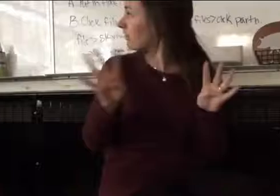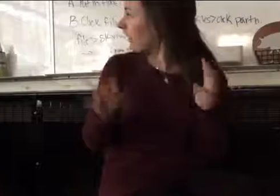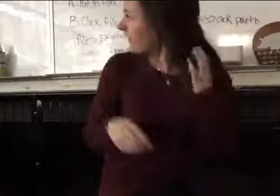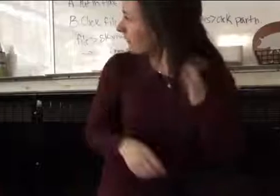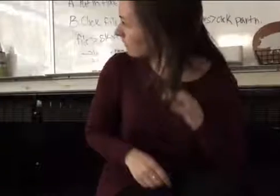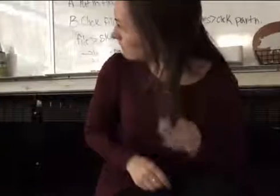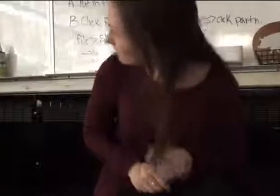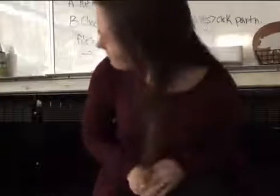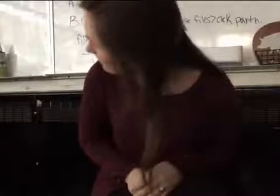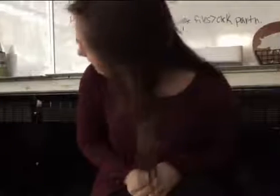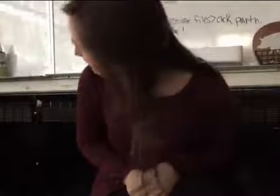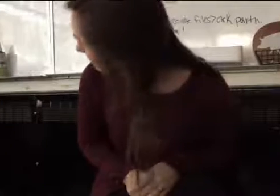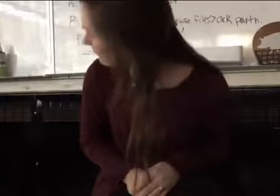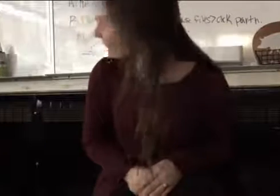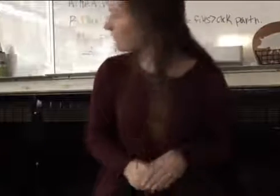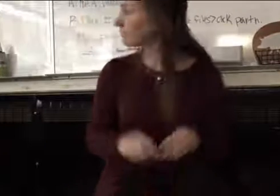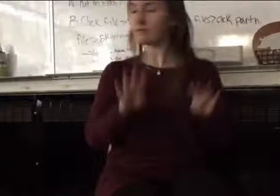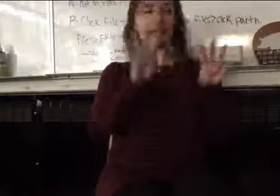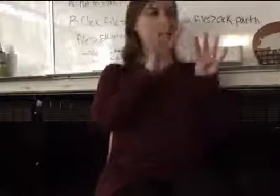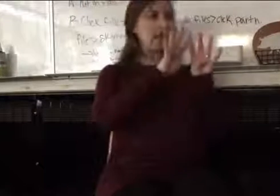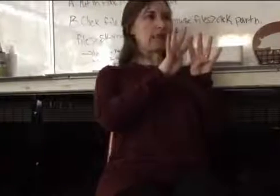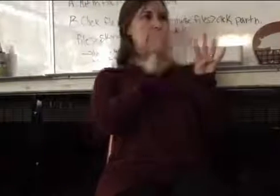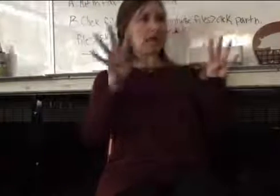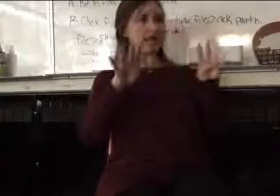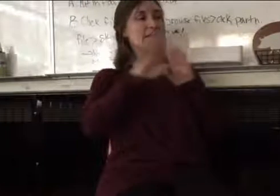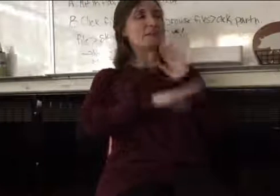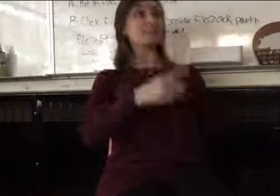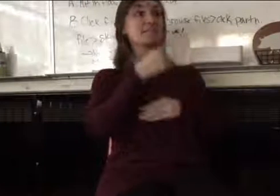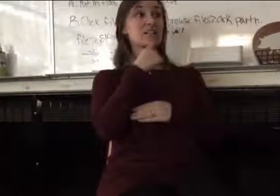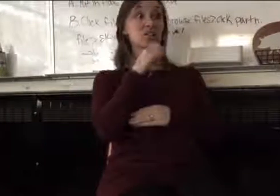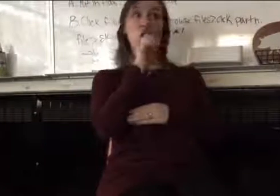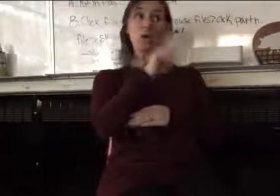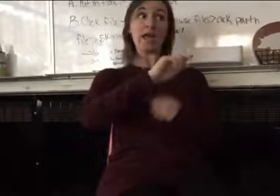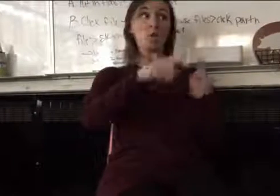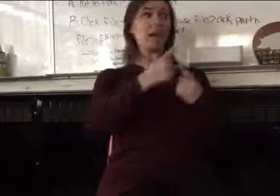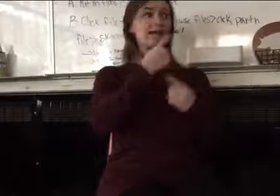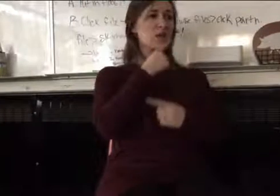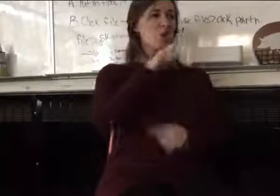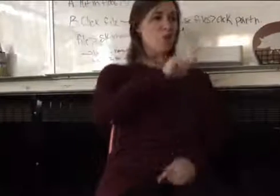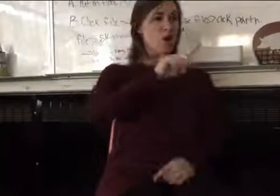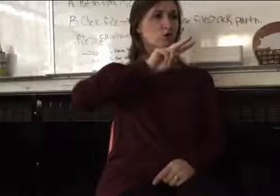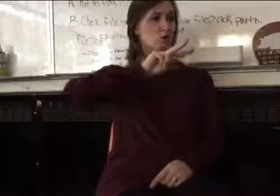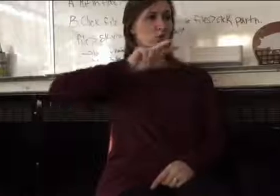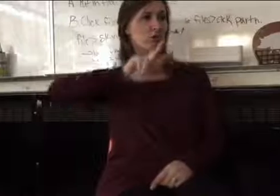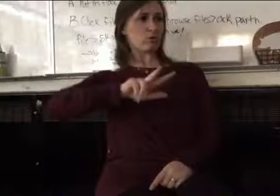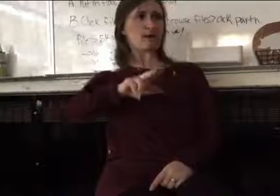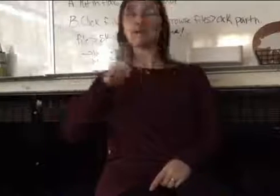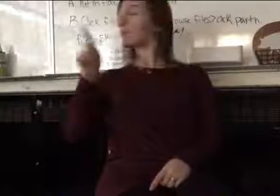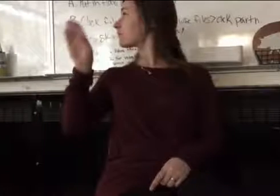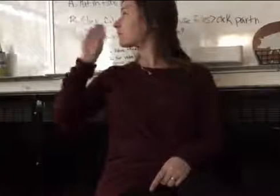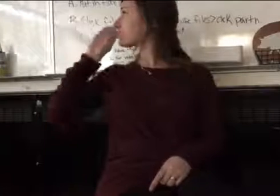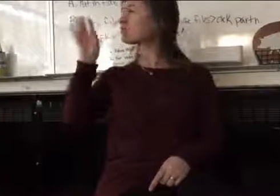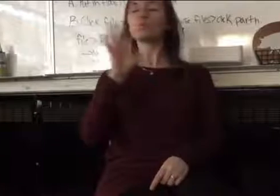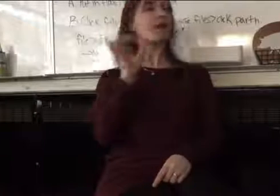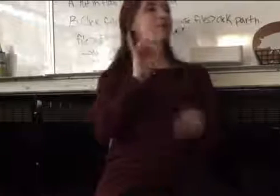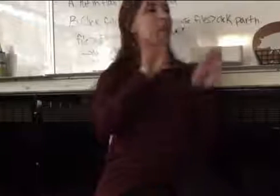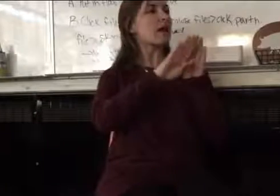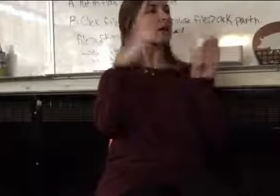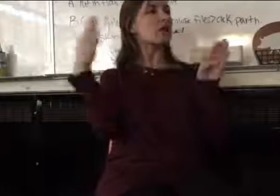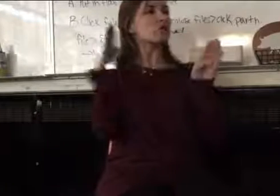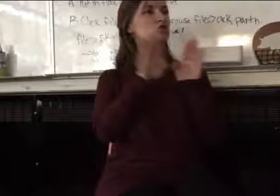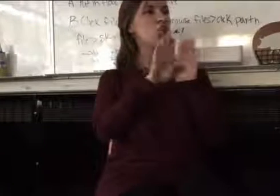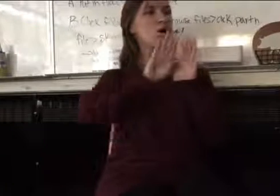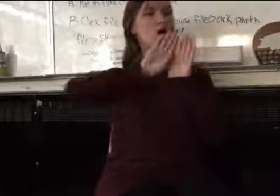this. Now here's basically what he says. On the count of 1, 2, 3, this is going to swing in like a door and come in